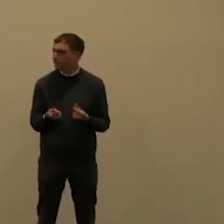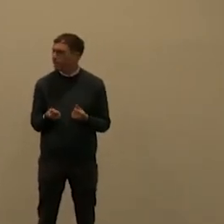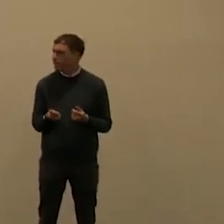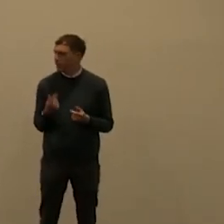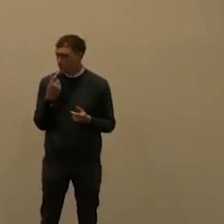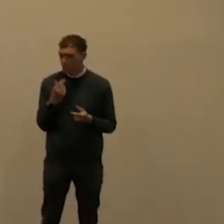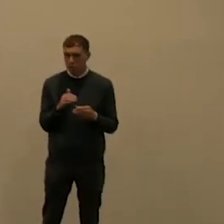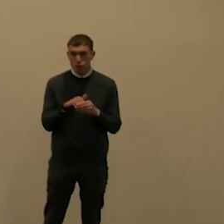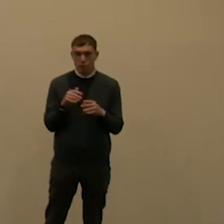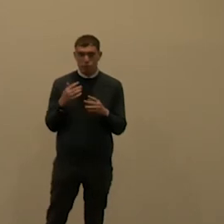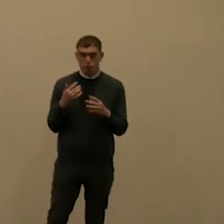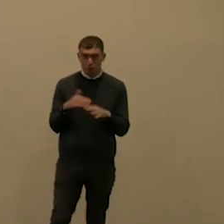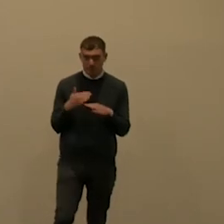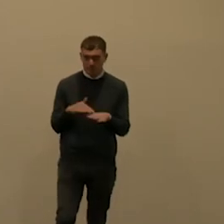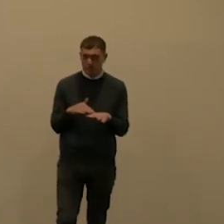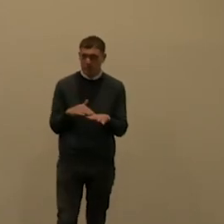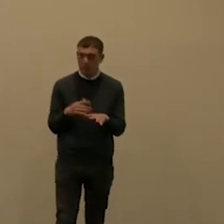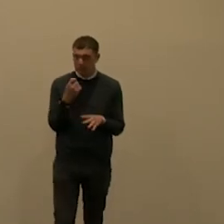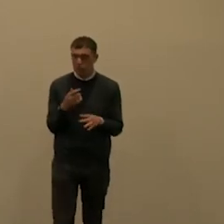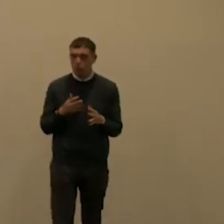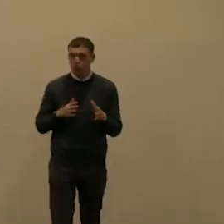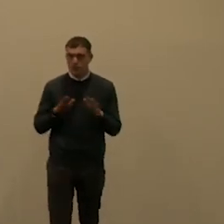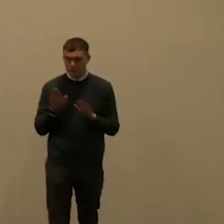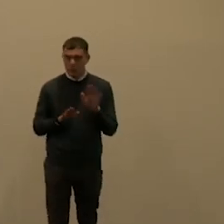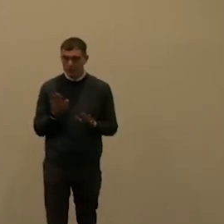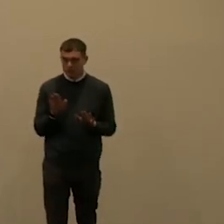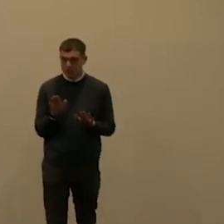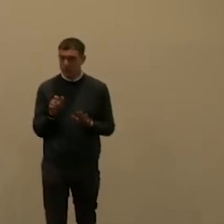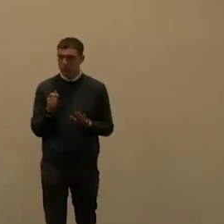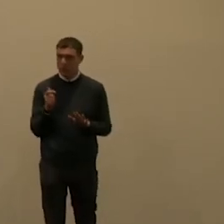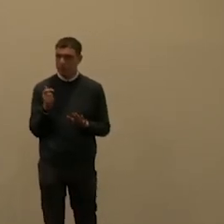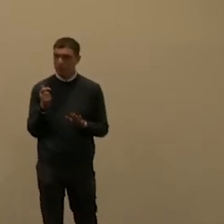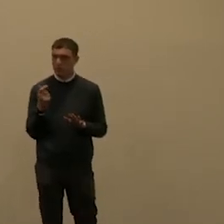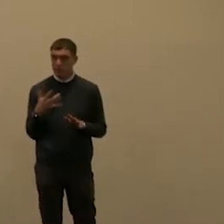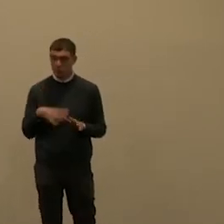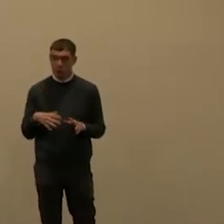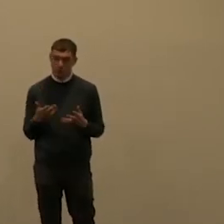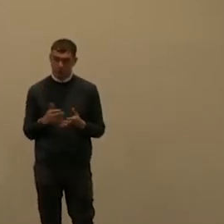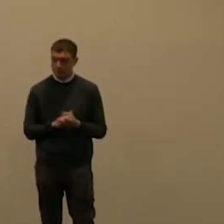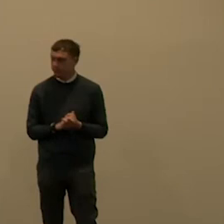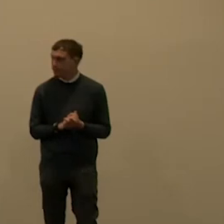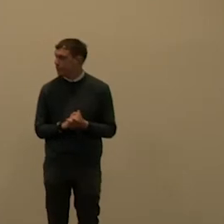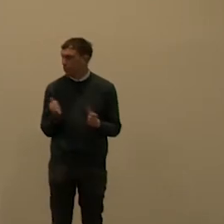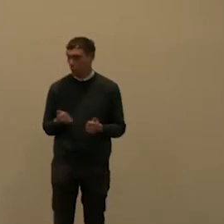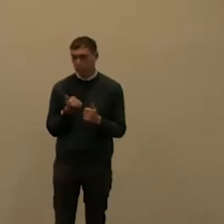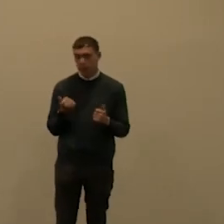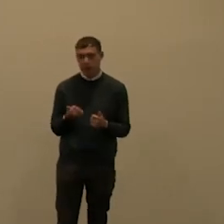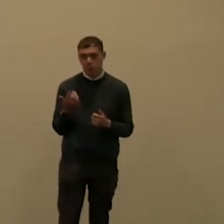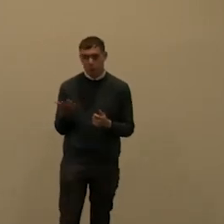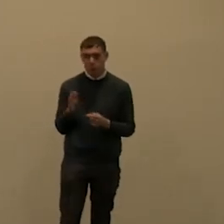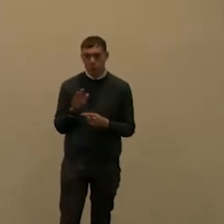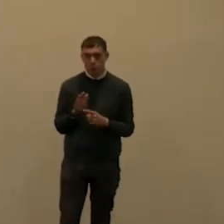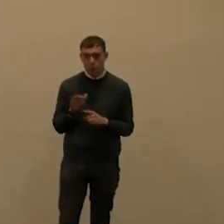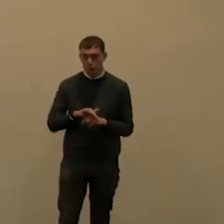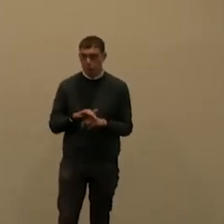to encrypt the traffic, you can also use site-to-site VPN over Express Route if you want. Okay, that's about the